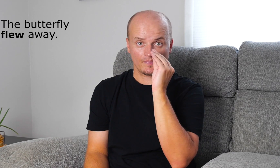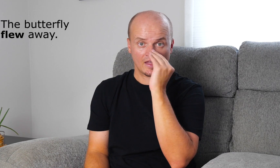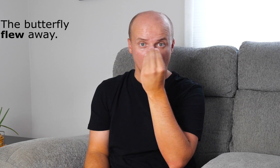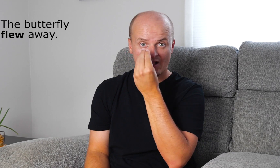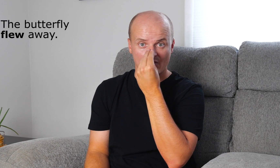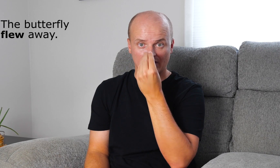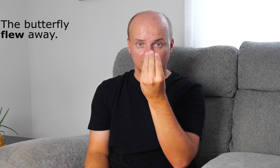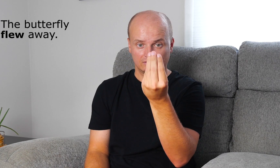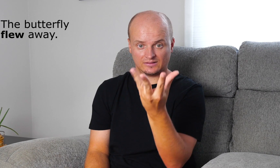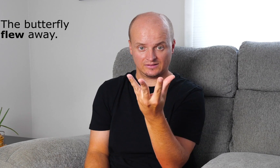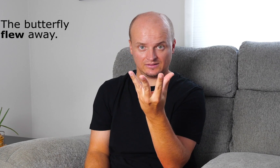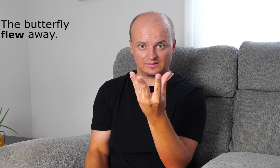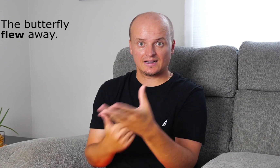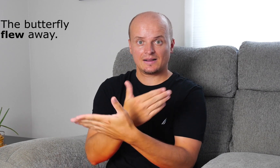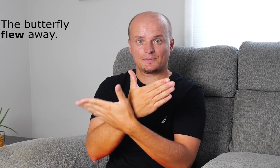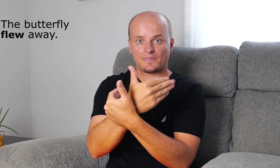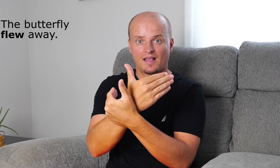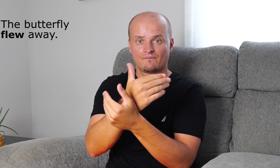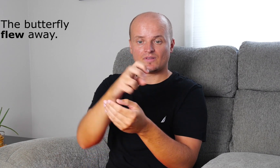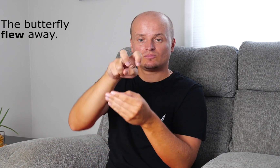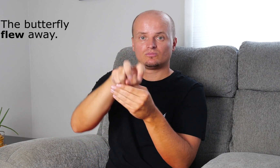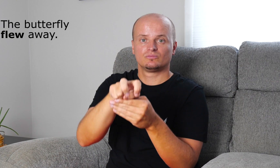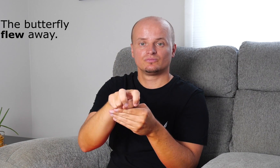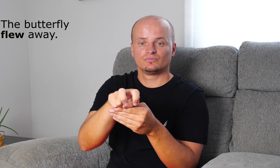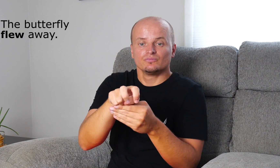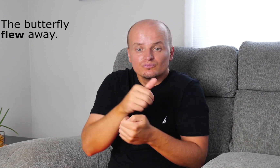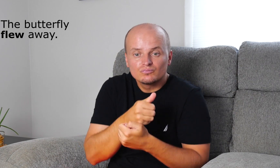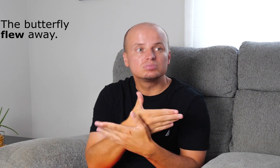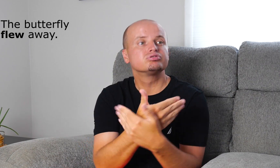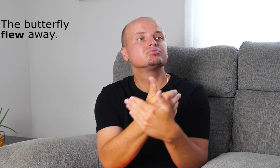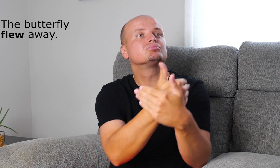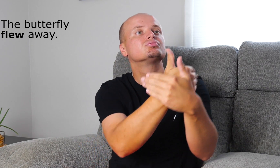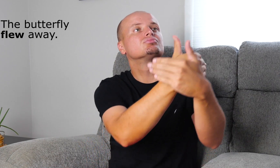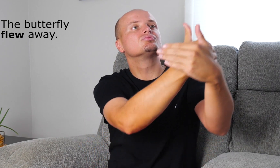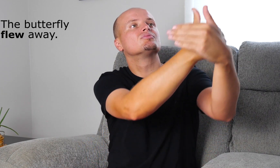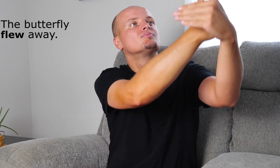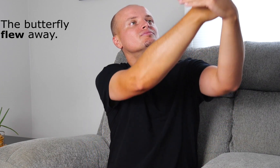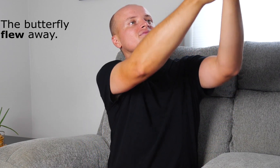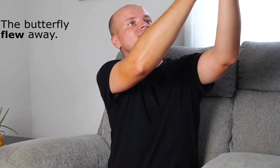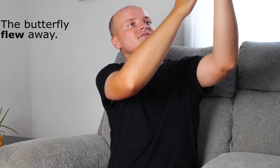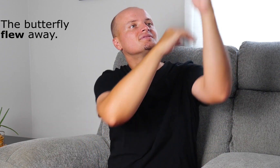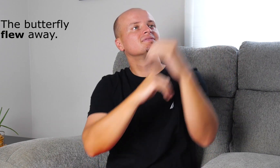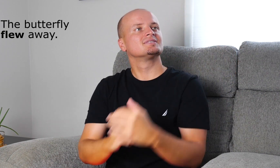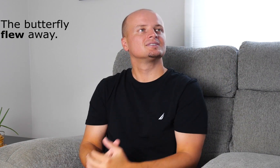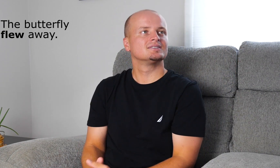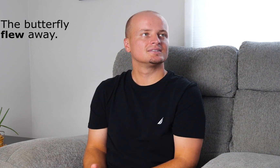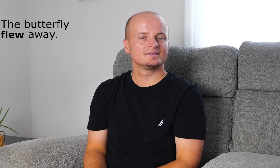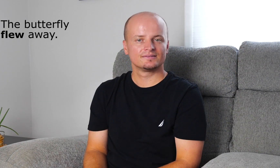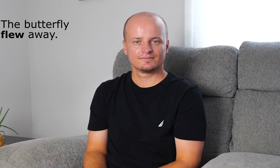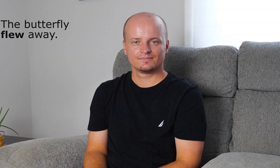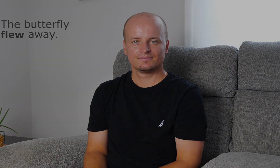On the flower sits a butterfly. It spreads its wings and flies away.